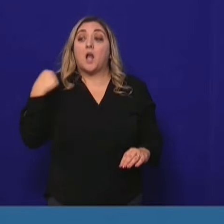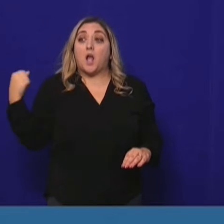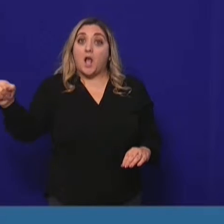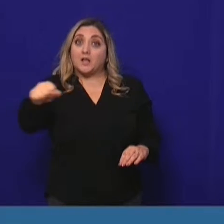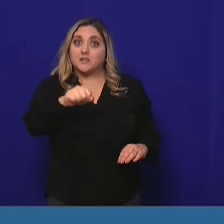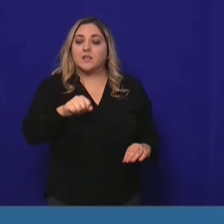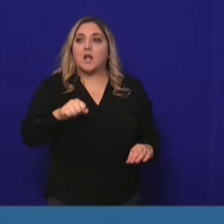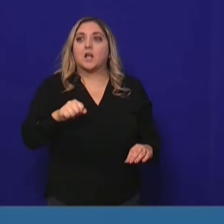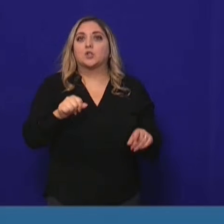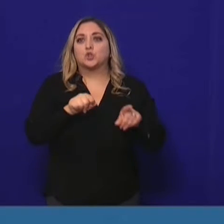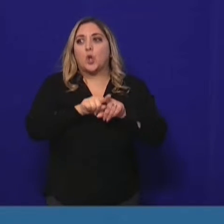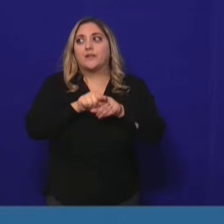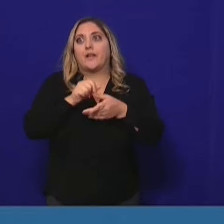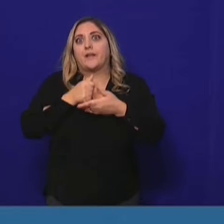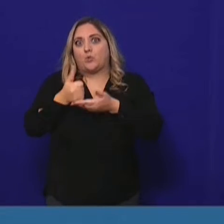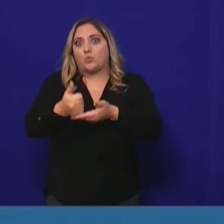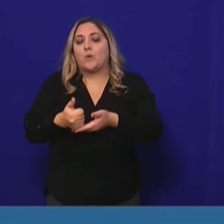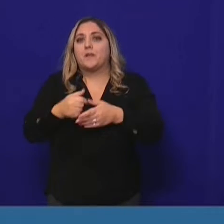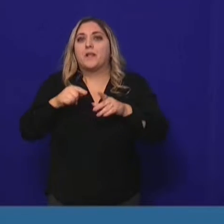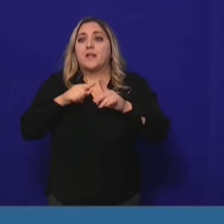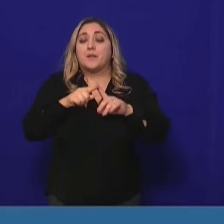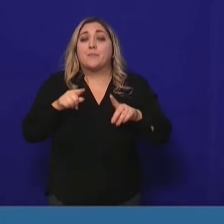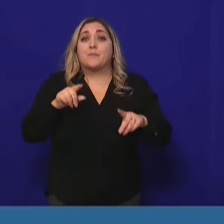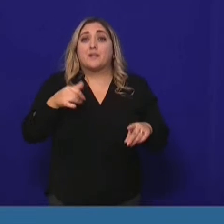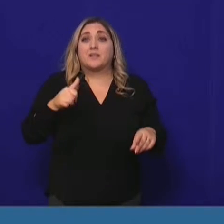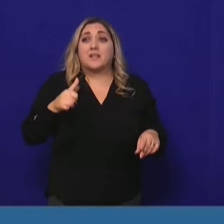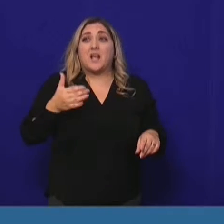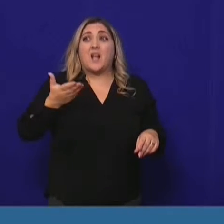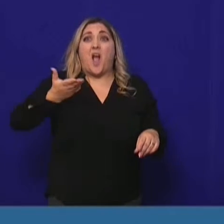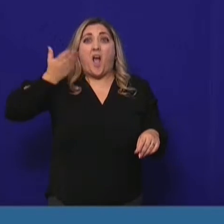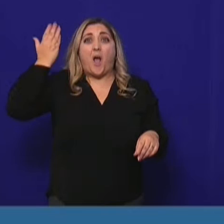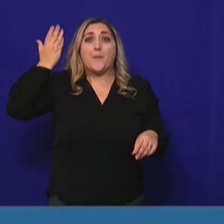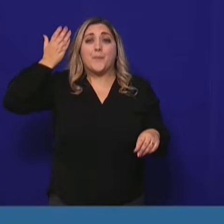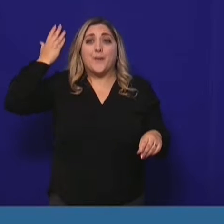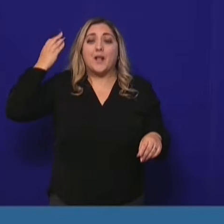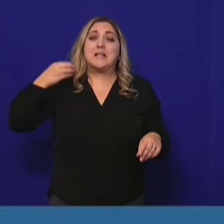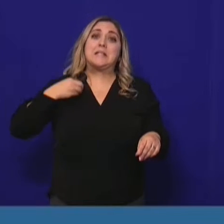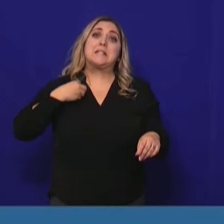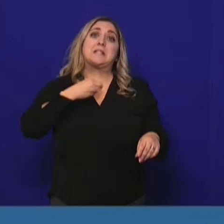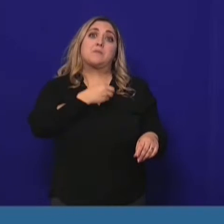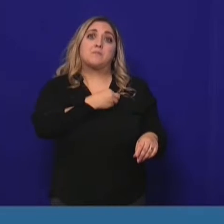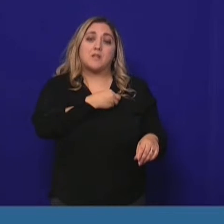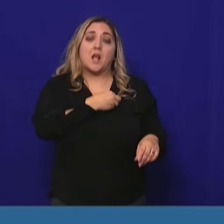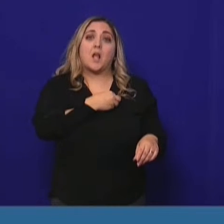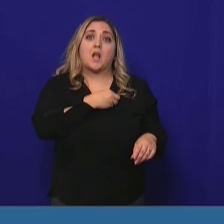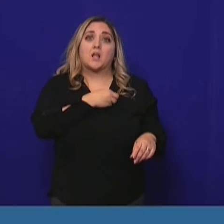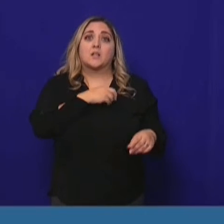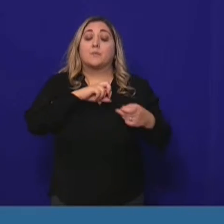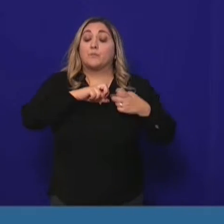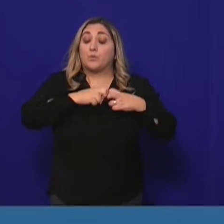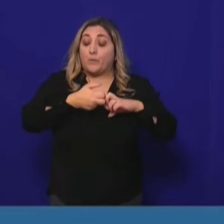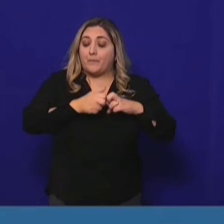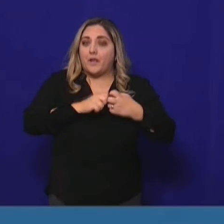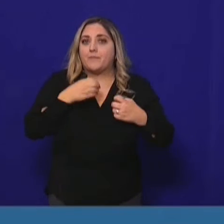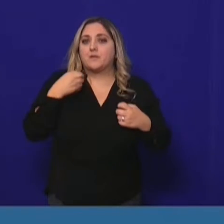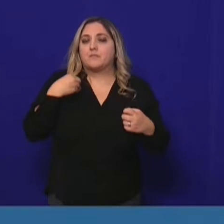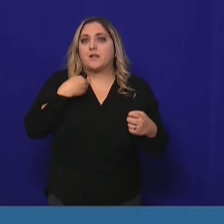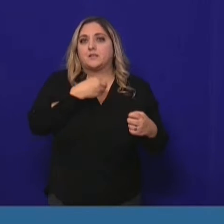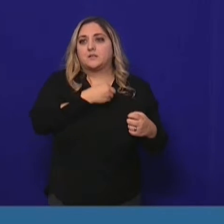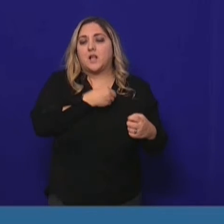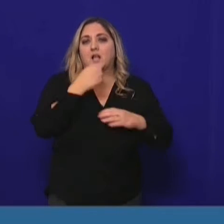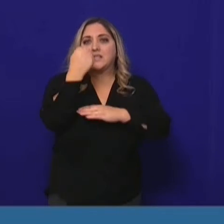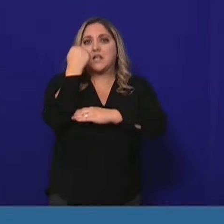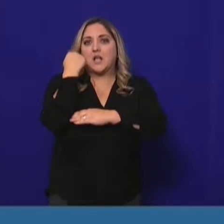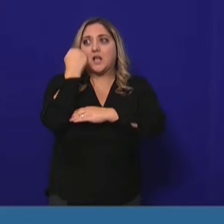aħna importanti dawk in-nies speċjalment li huma kienu każijiet li kienu severi li huma daħlu l-isptar. Dawk in-nies li għandhom kundizzjonijiet